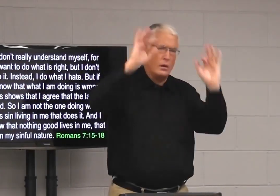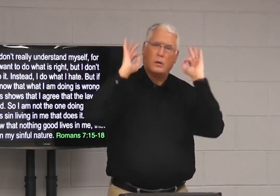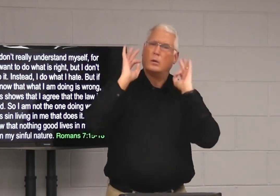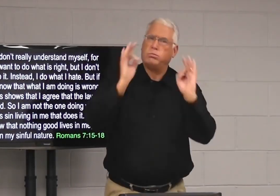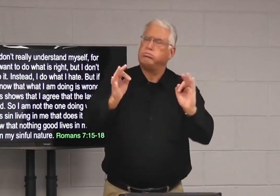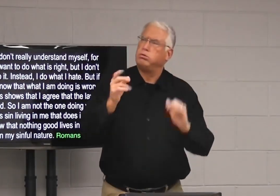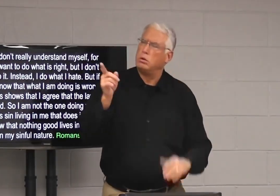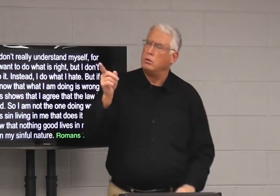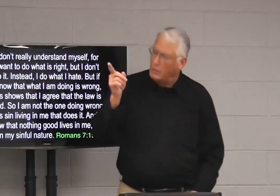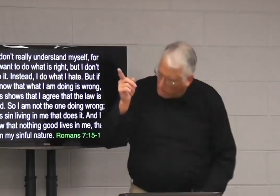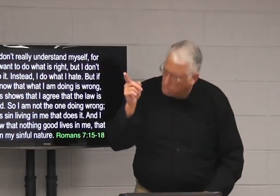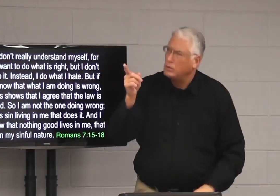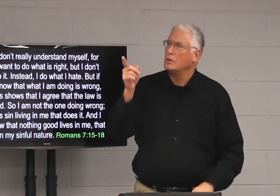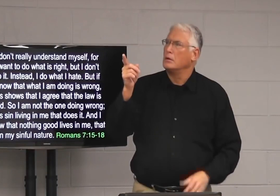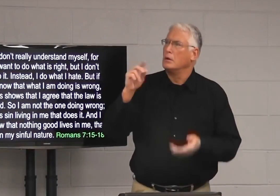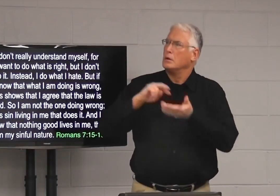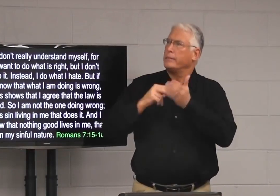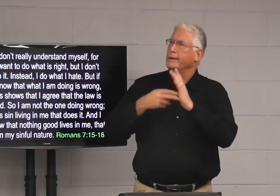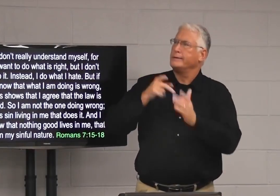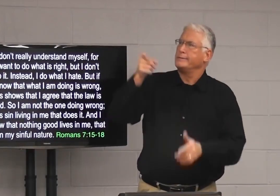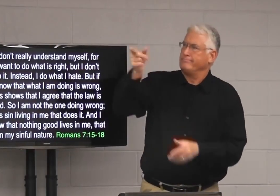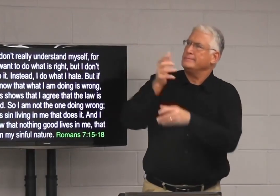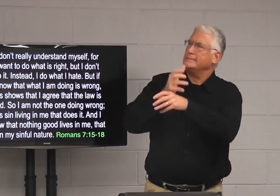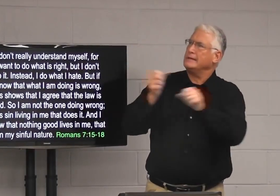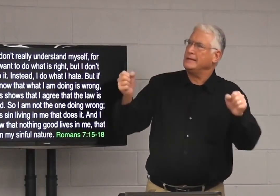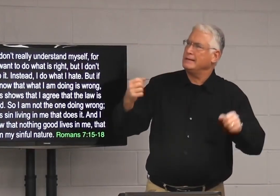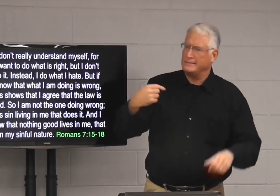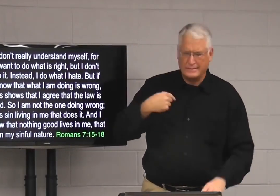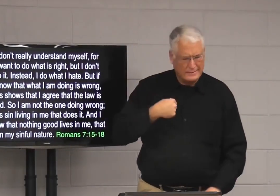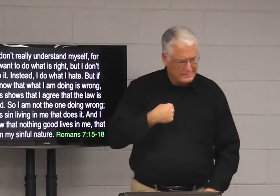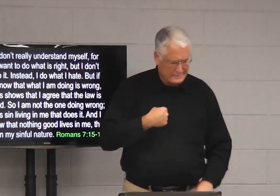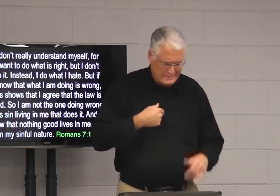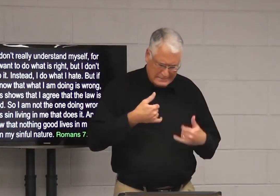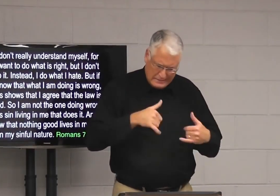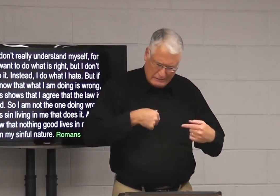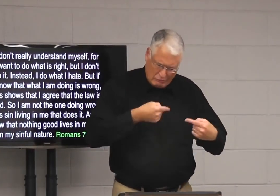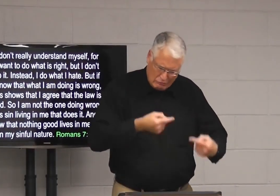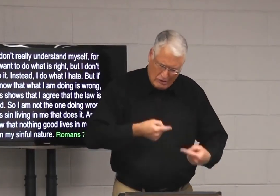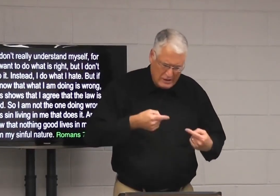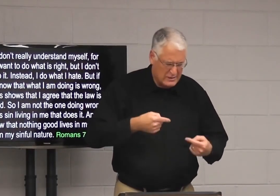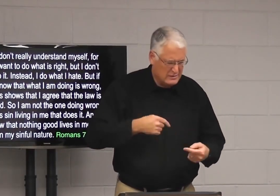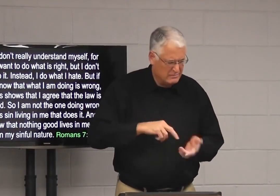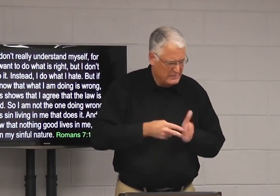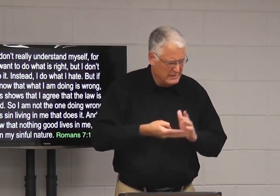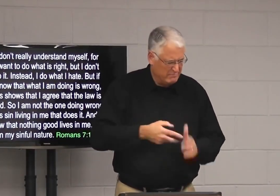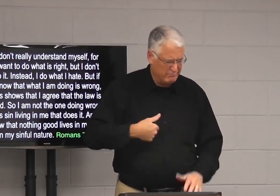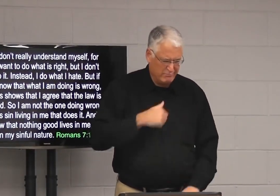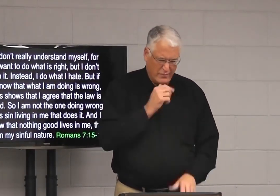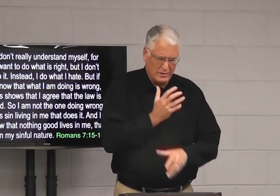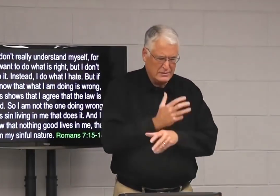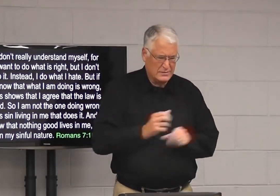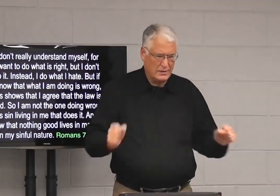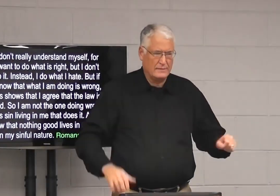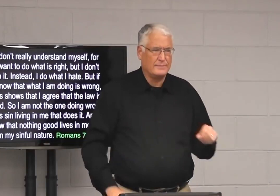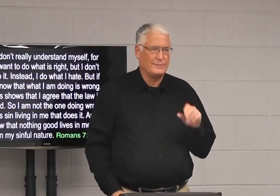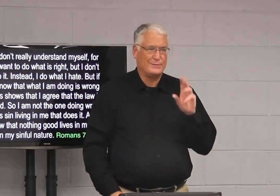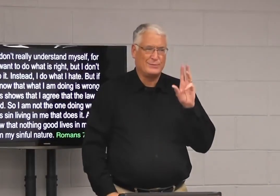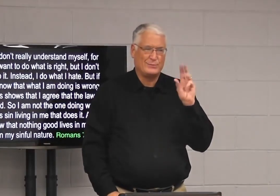and going forward, everything is perfect, that means they're saved, but I still struggle? Does